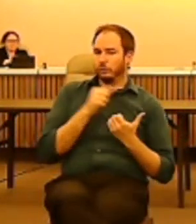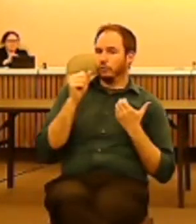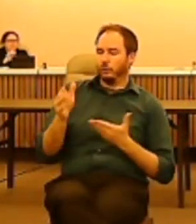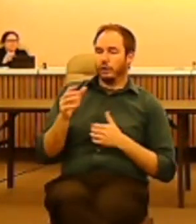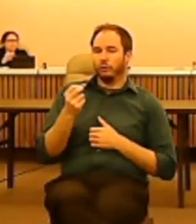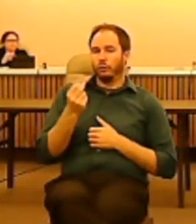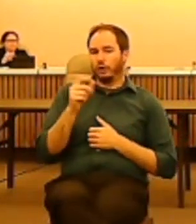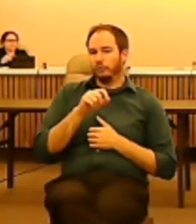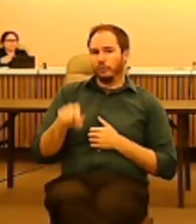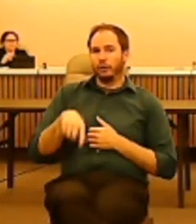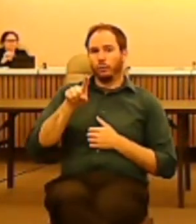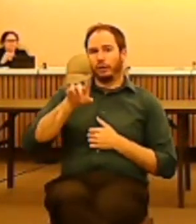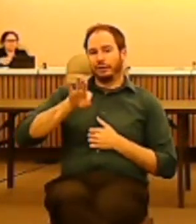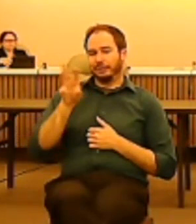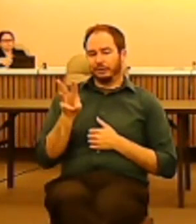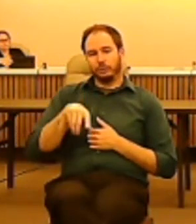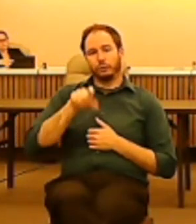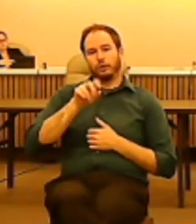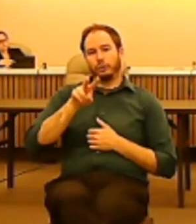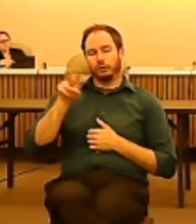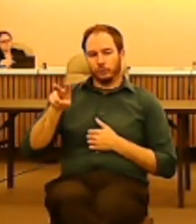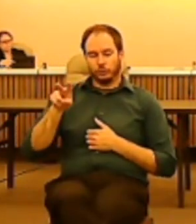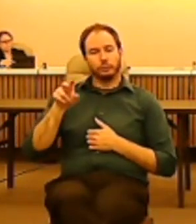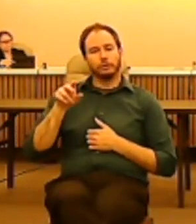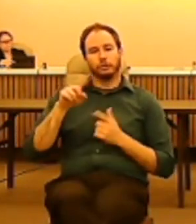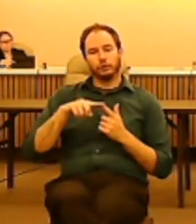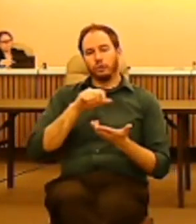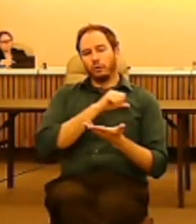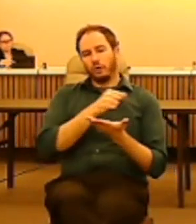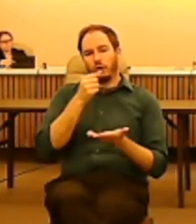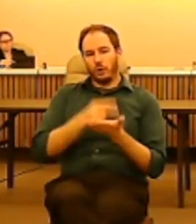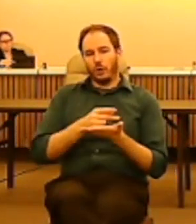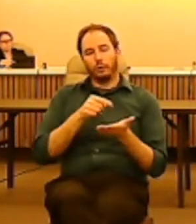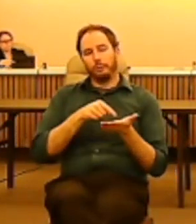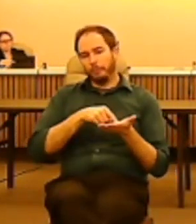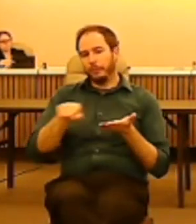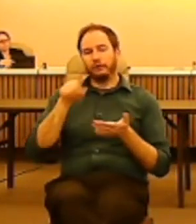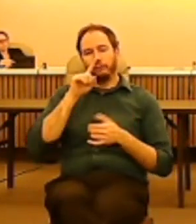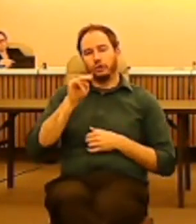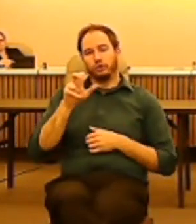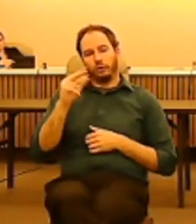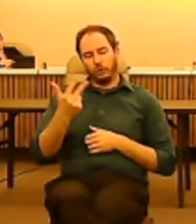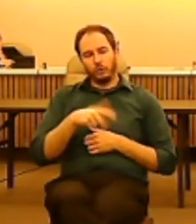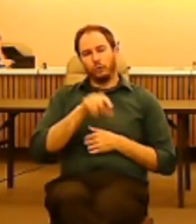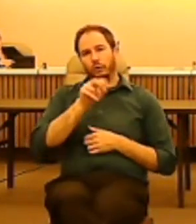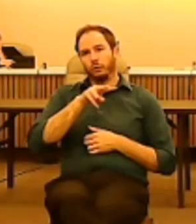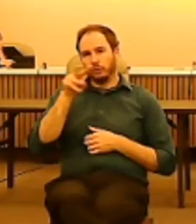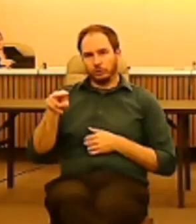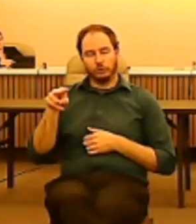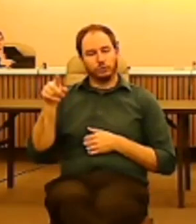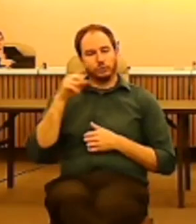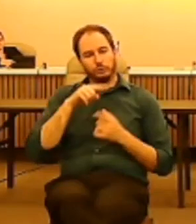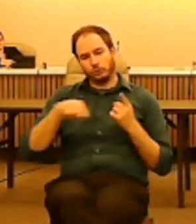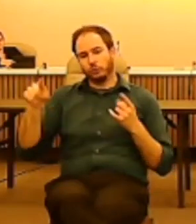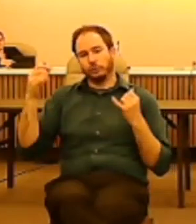number 12-196, 2022, to authorize bills payable for June 3rd, 2022 through